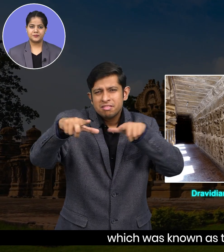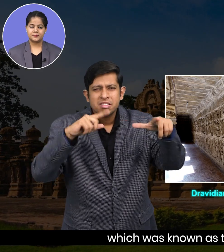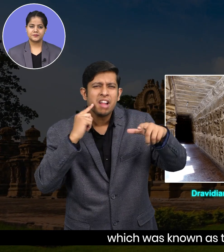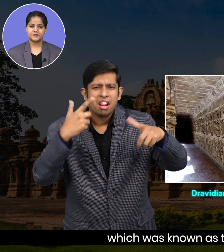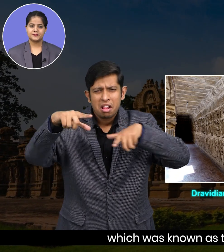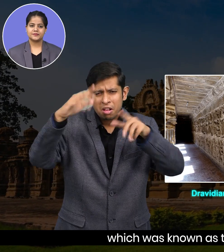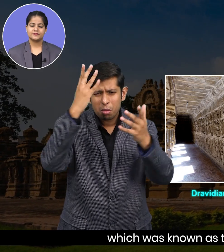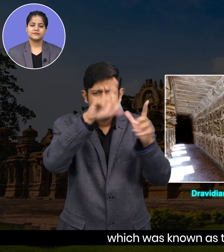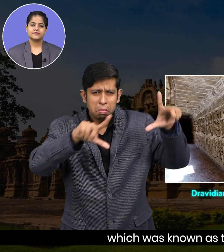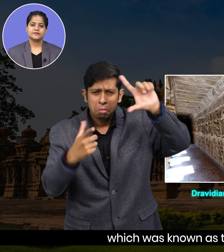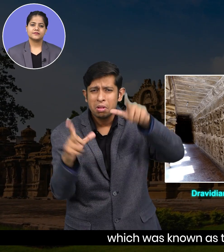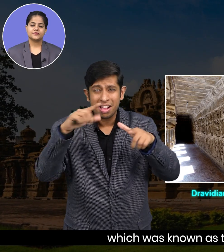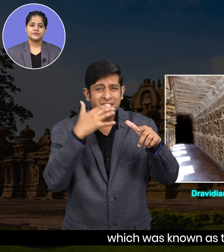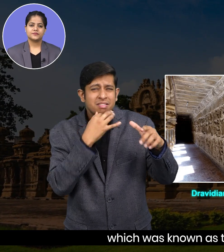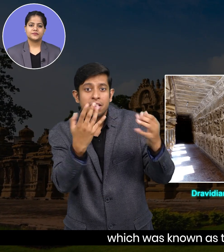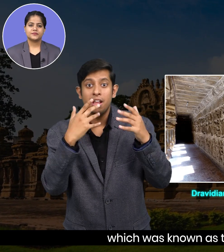style.